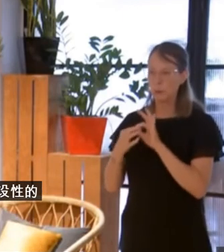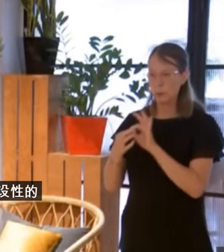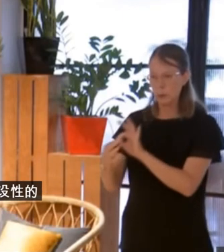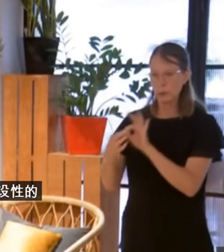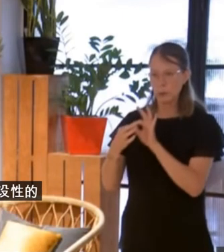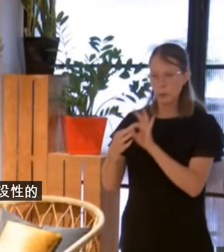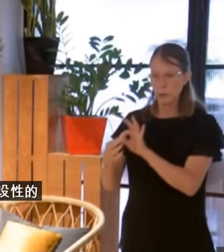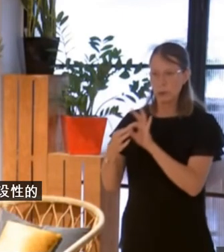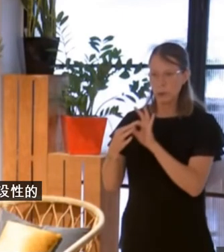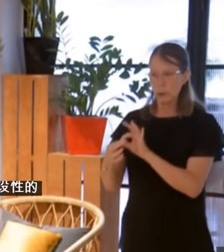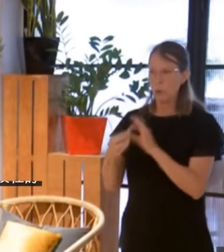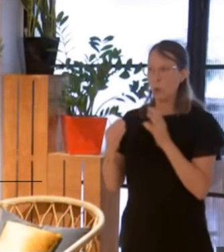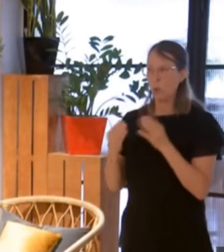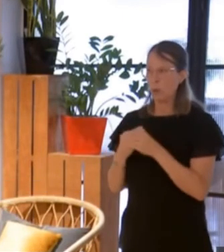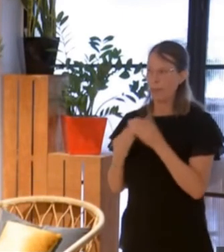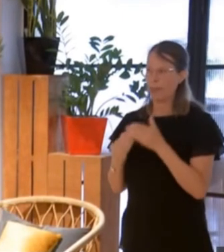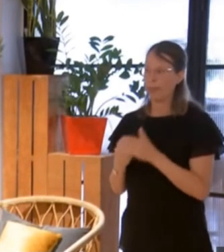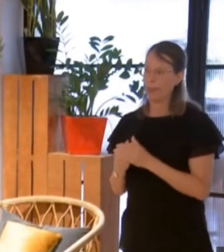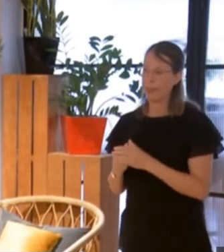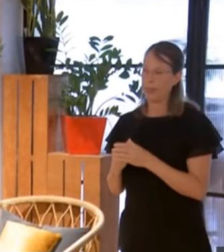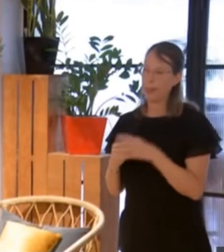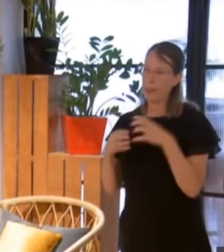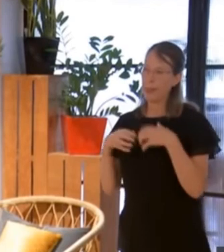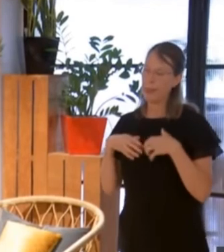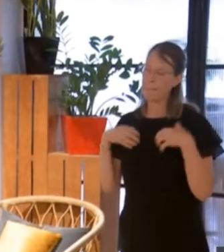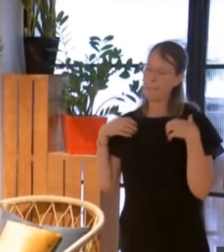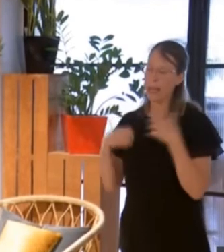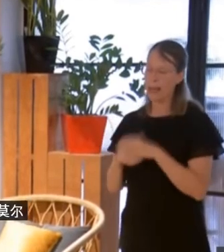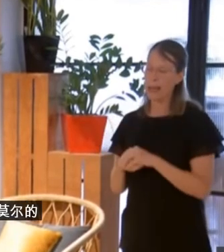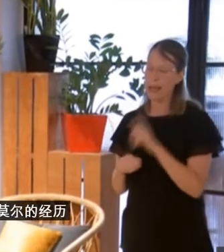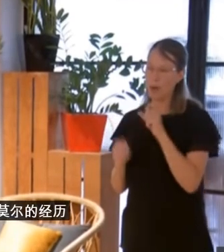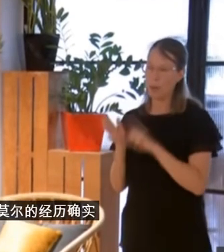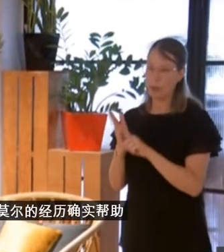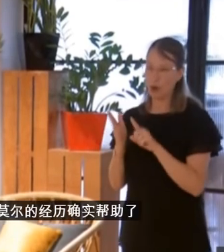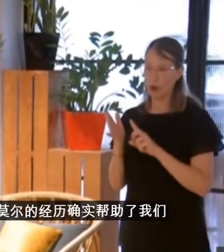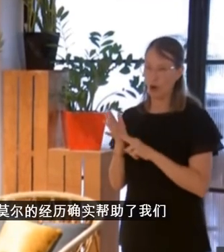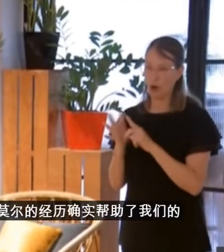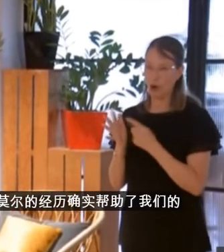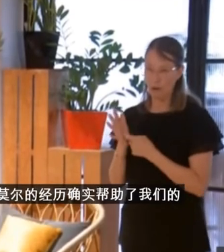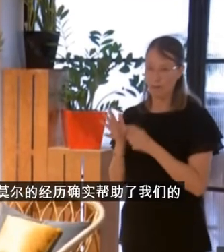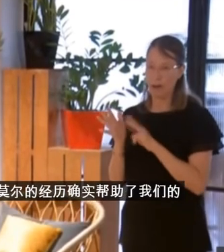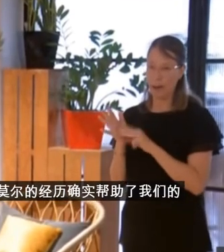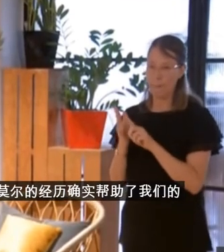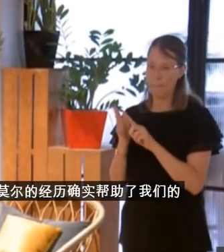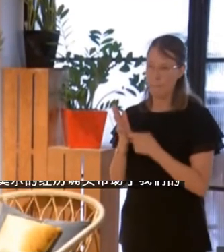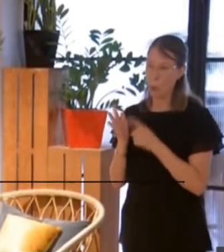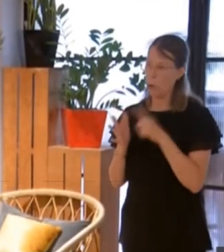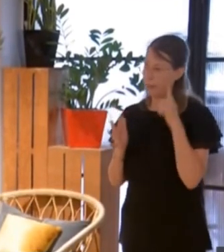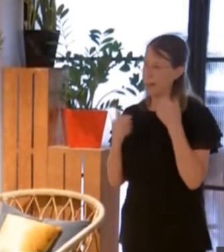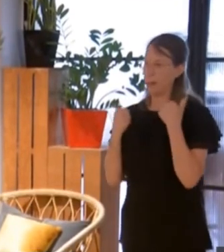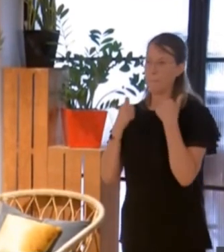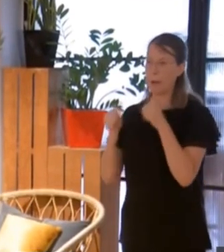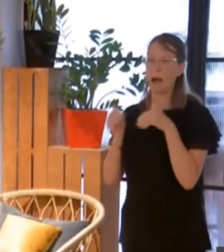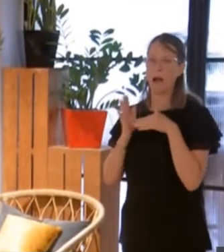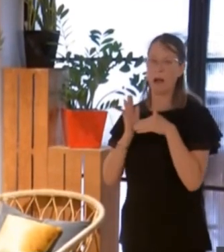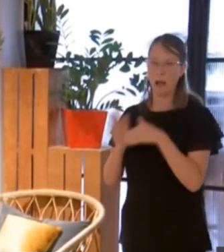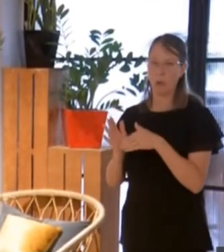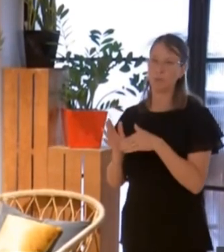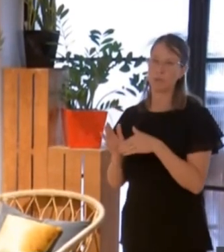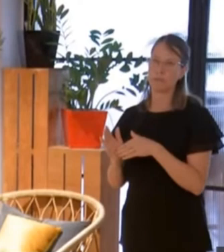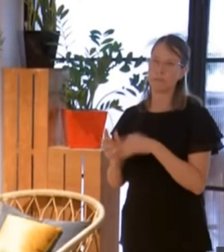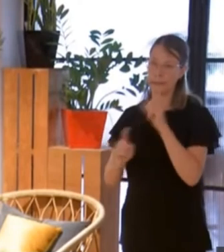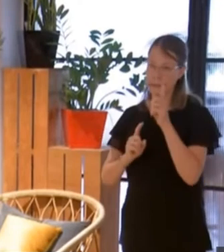I've had with the Lord Mayor Clover Moore during this period of time, I believe has really helped our city. Because working